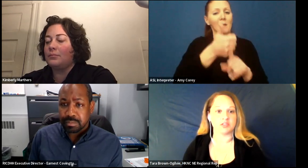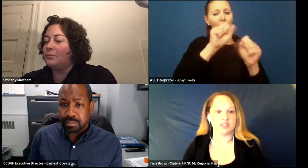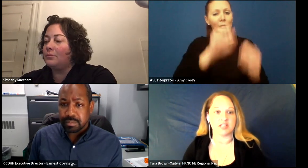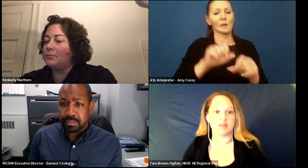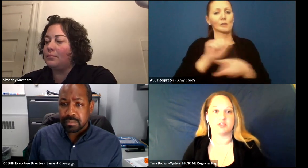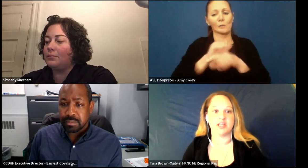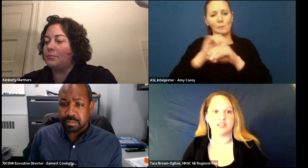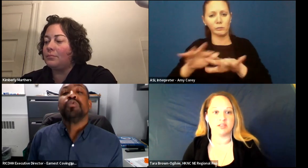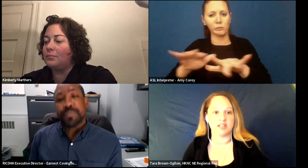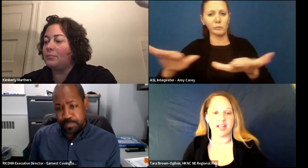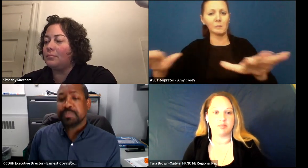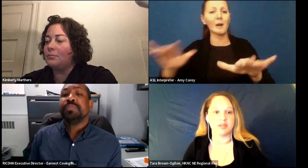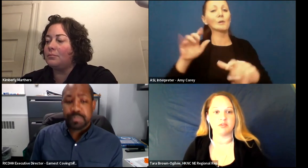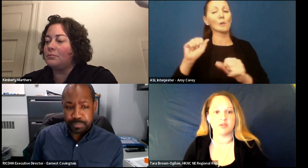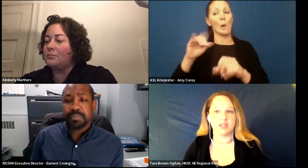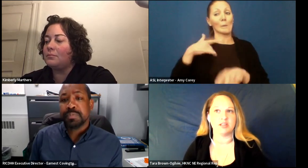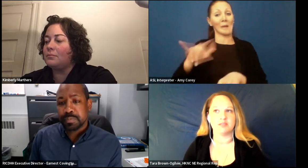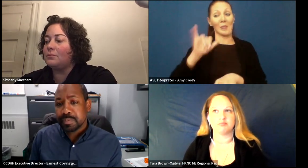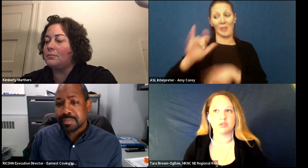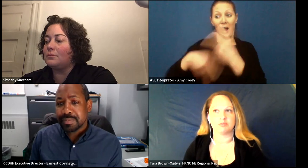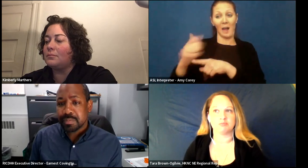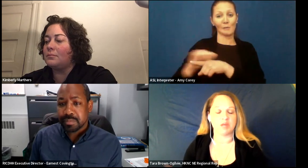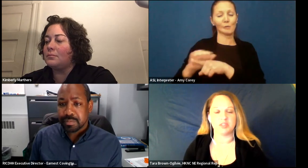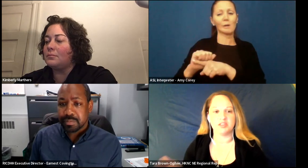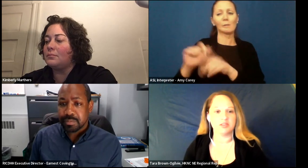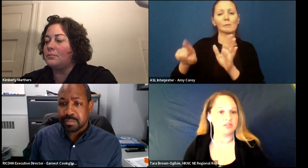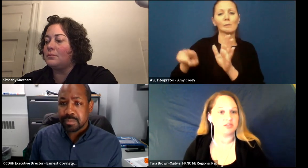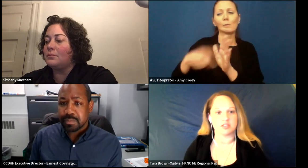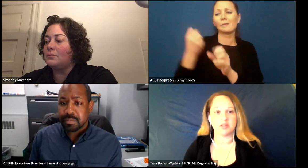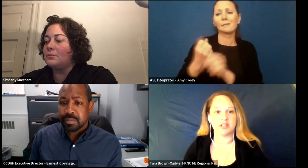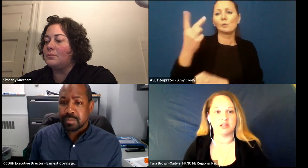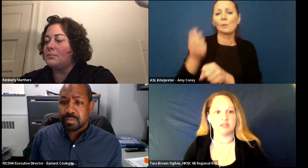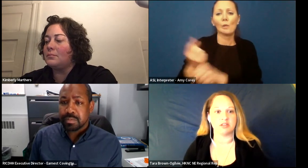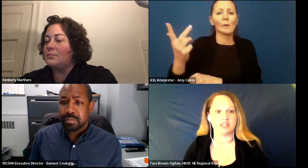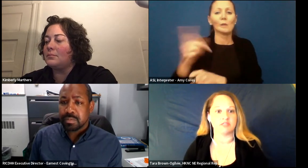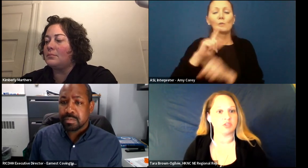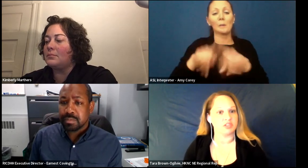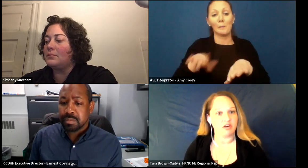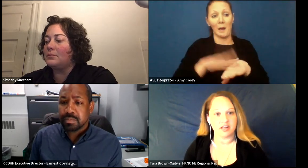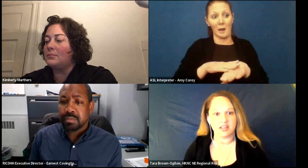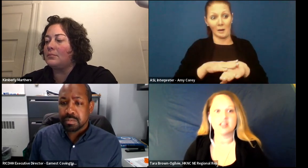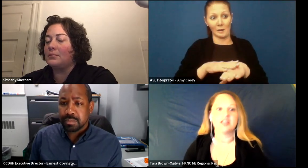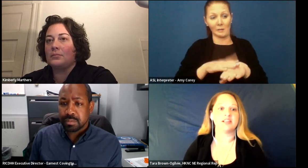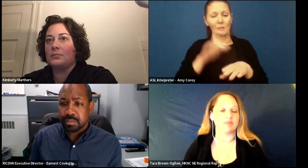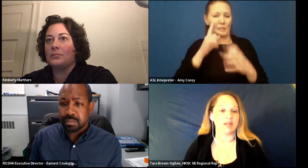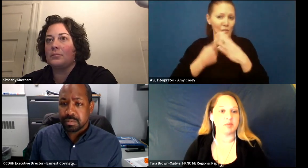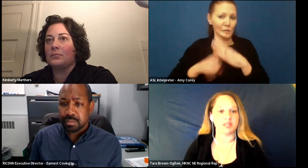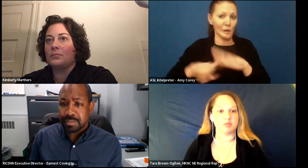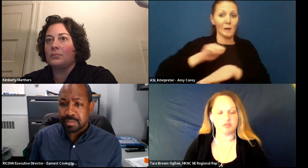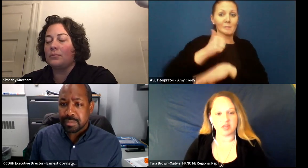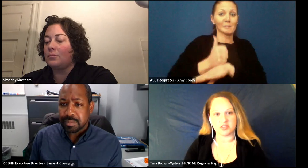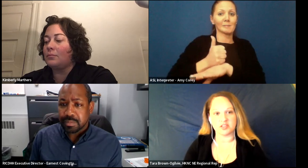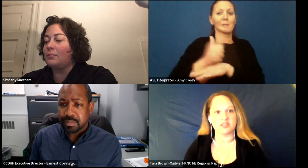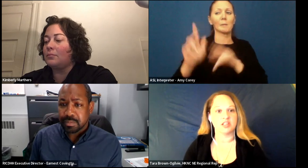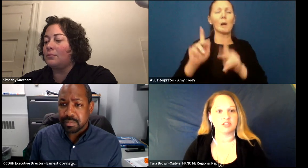further. So usually these types of trainings only need to happen every couple of years or just when this is first started. And sometimes people